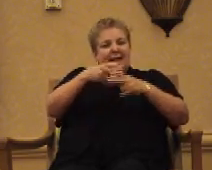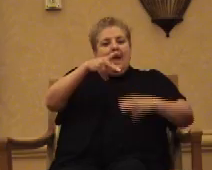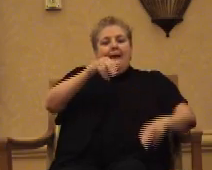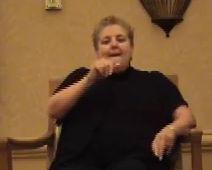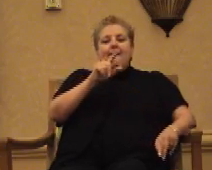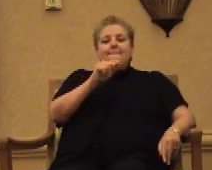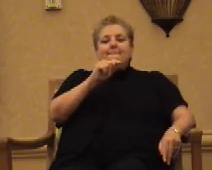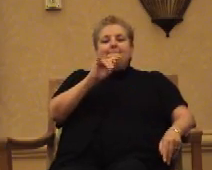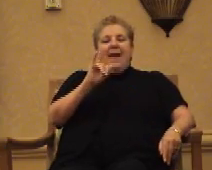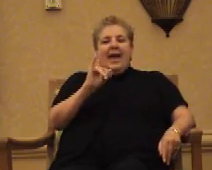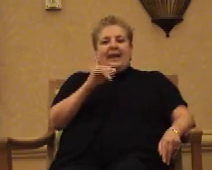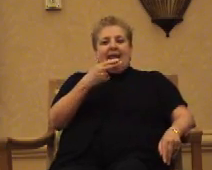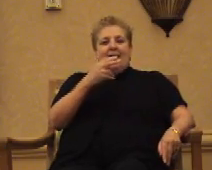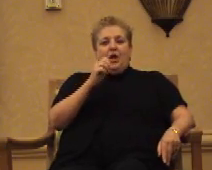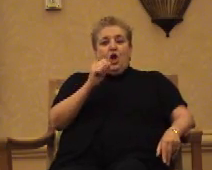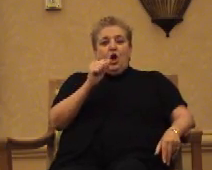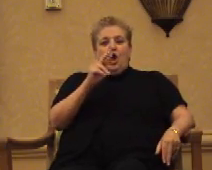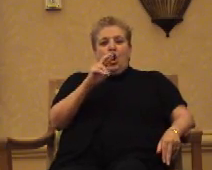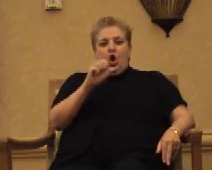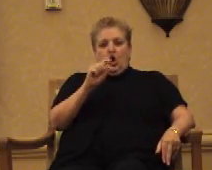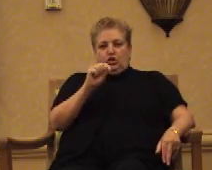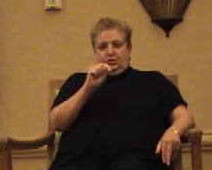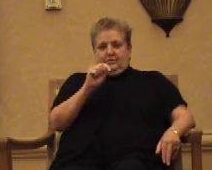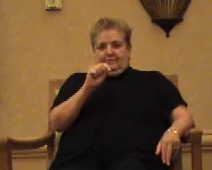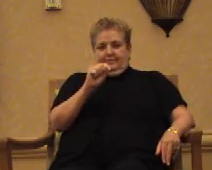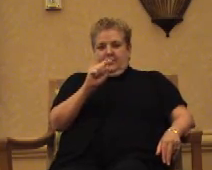let's just say it wasn't Harvard Medical School.